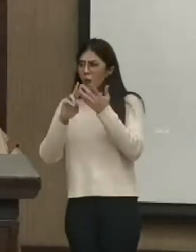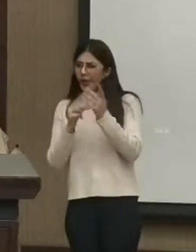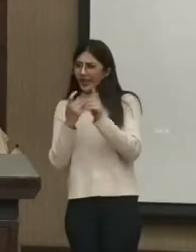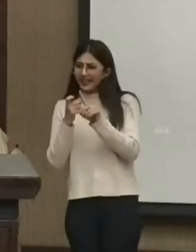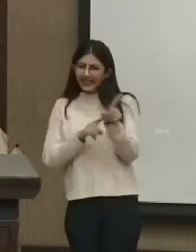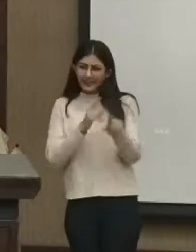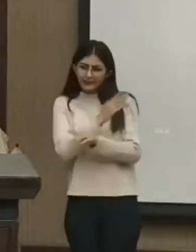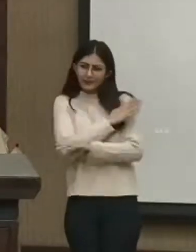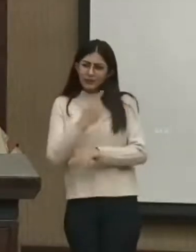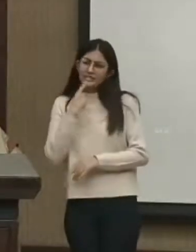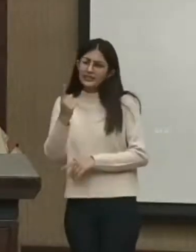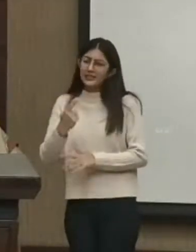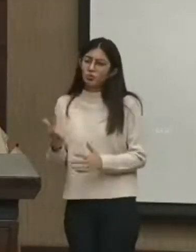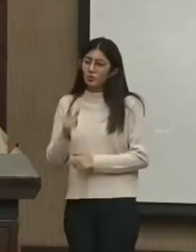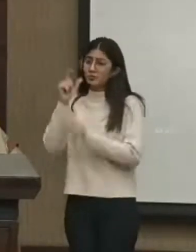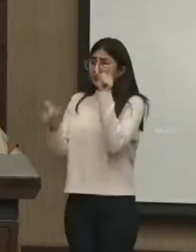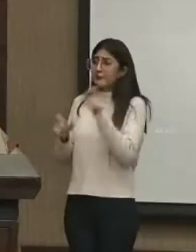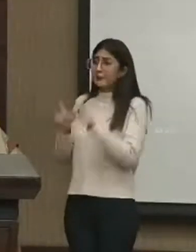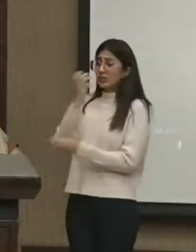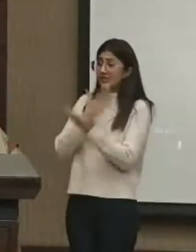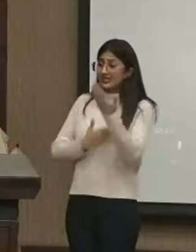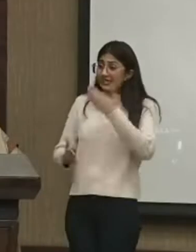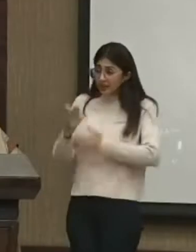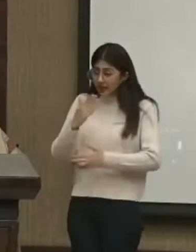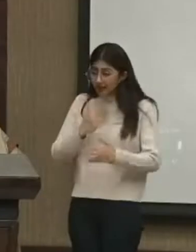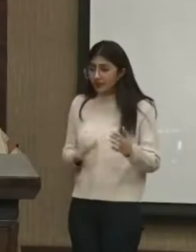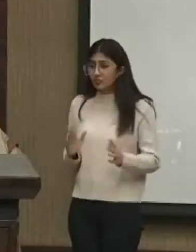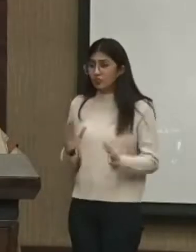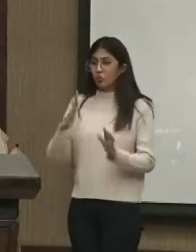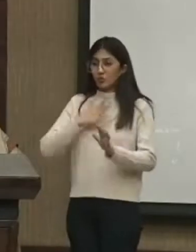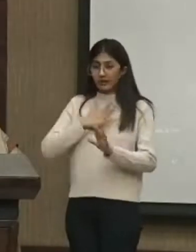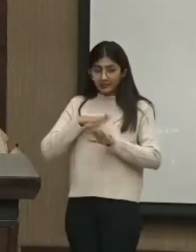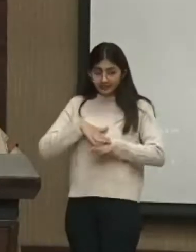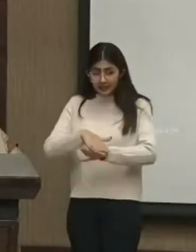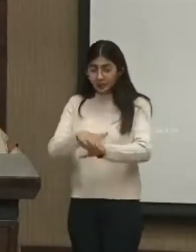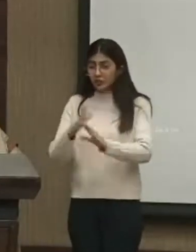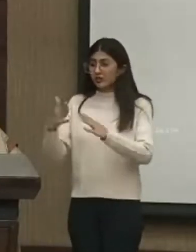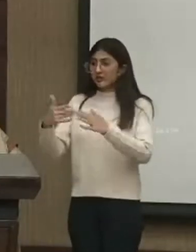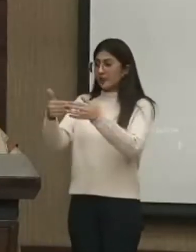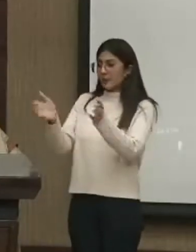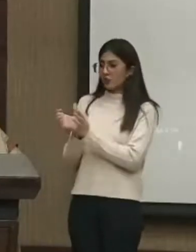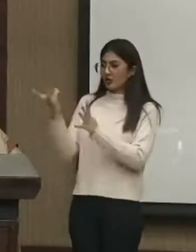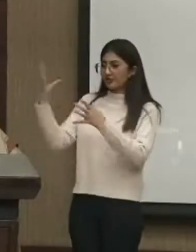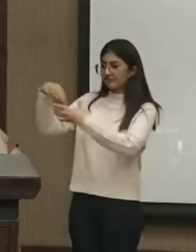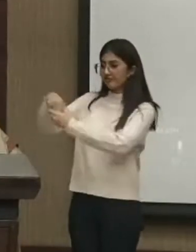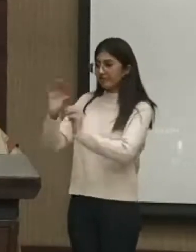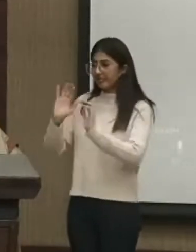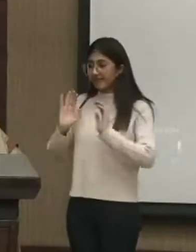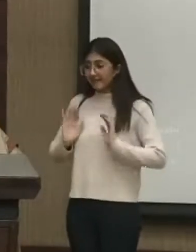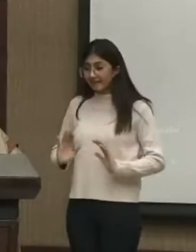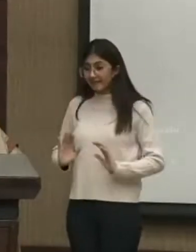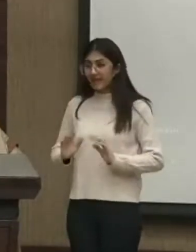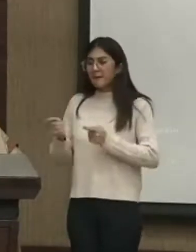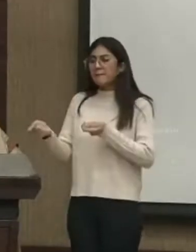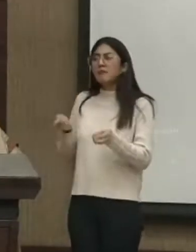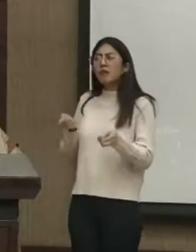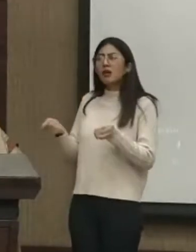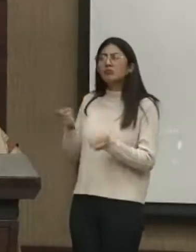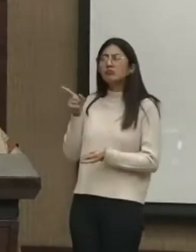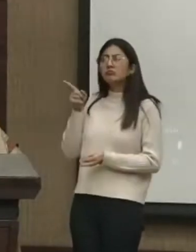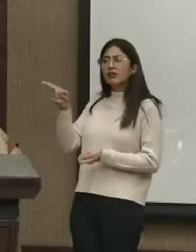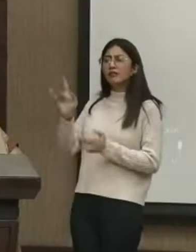said. People with disability who live and become part of the community manages